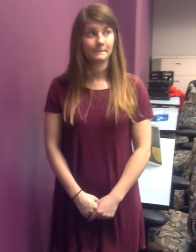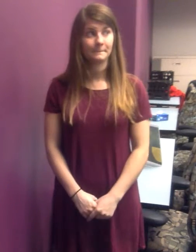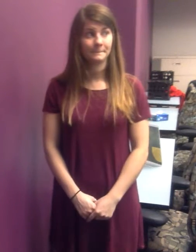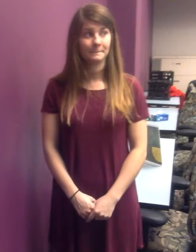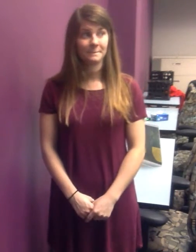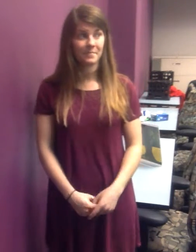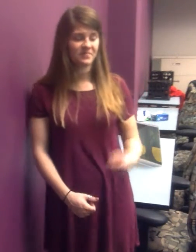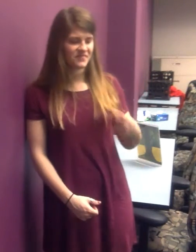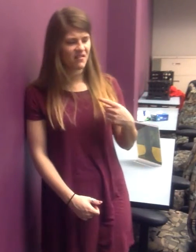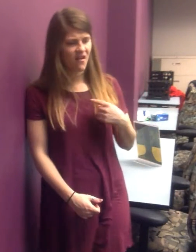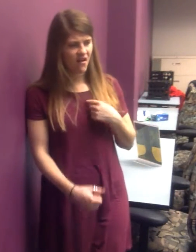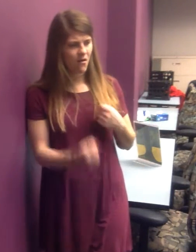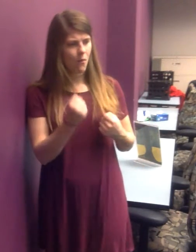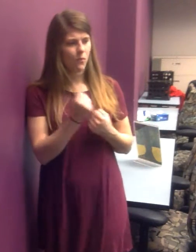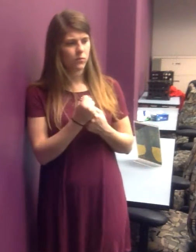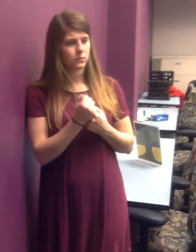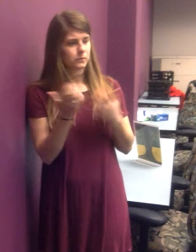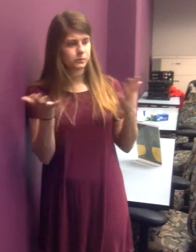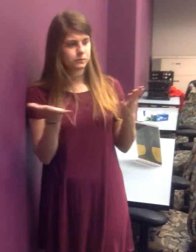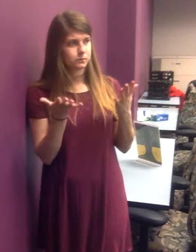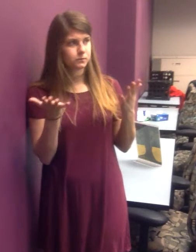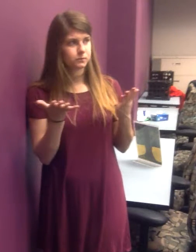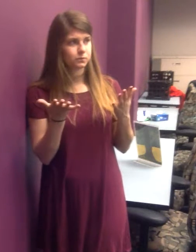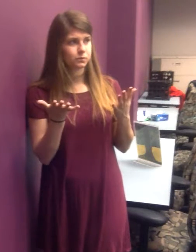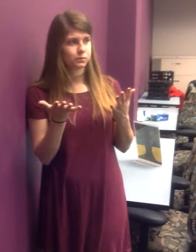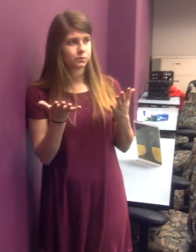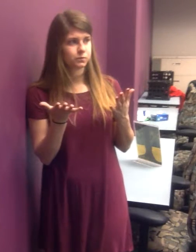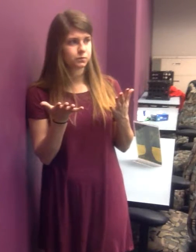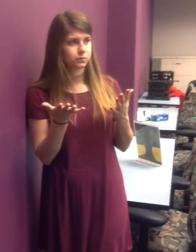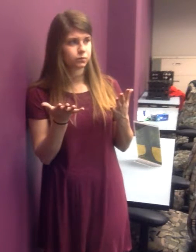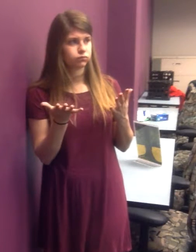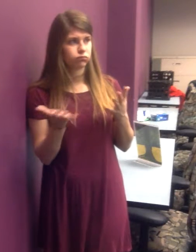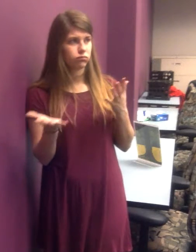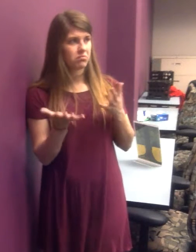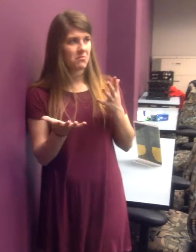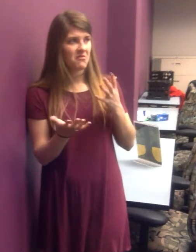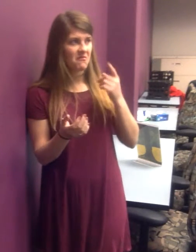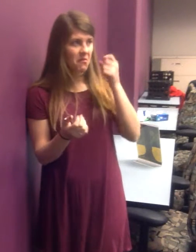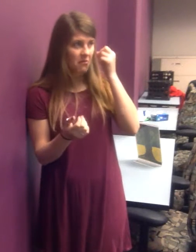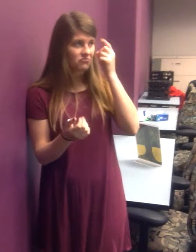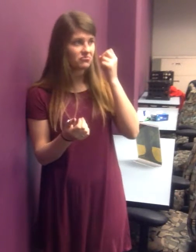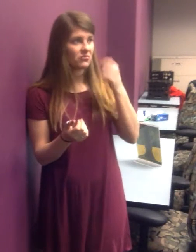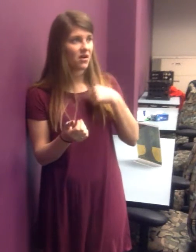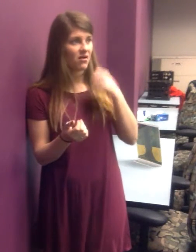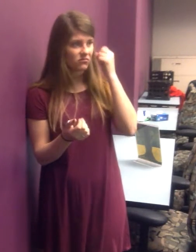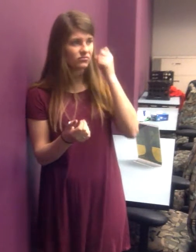Sure. So this here is one of the sources. Yes, this is a book by Fred Singer and Dennis